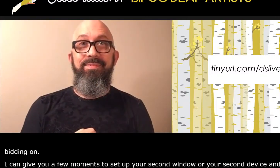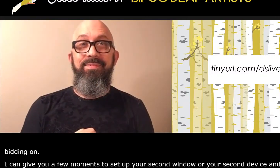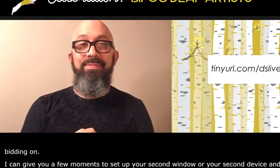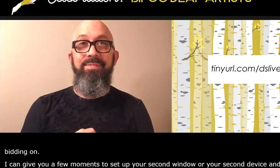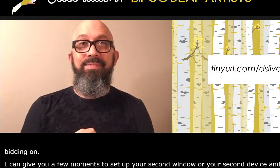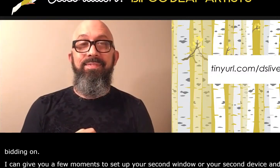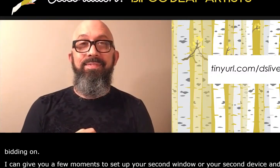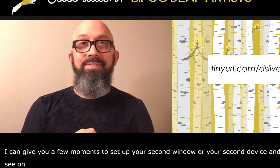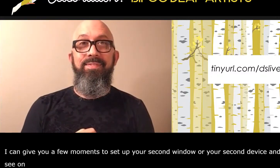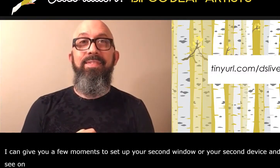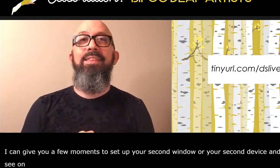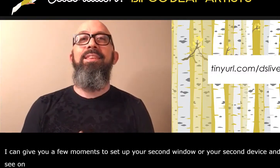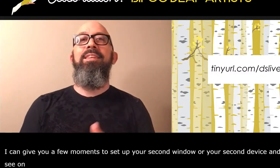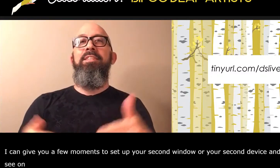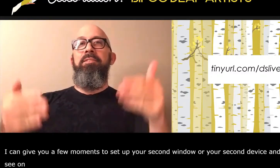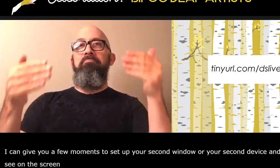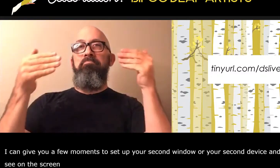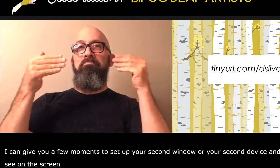screen.